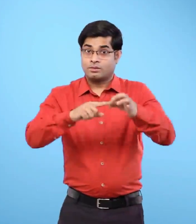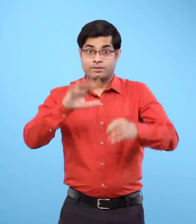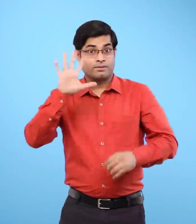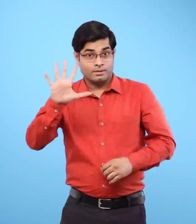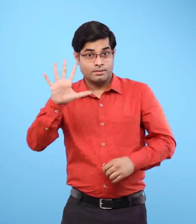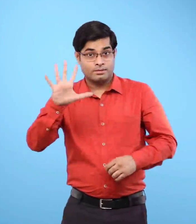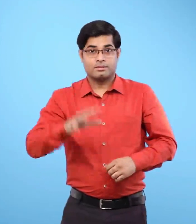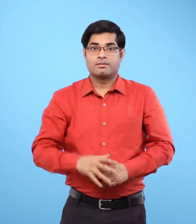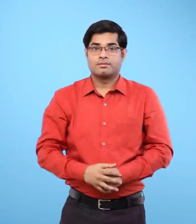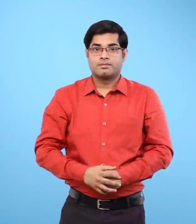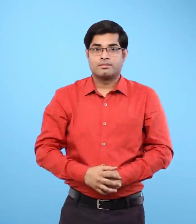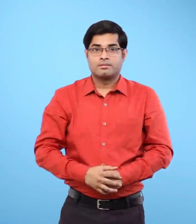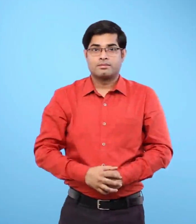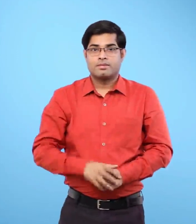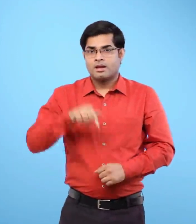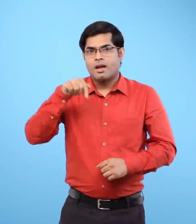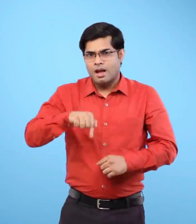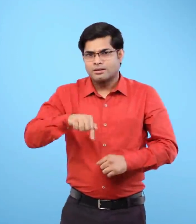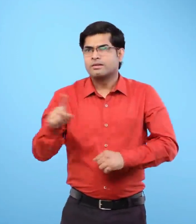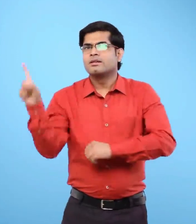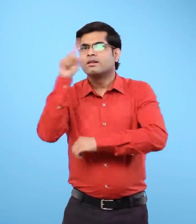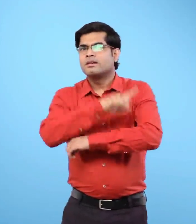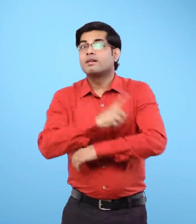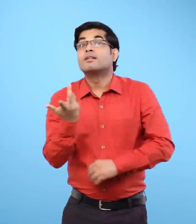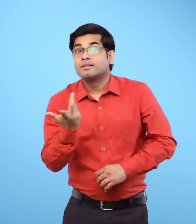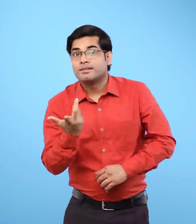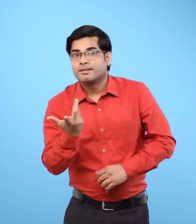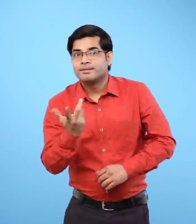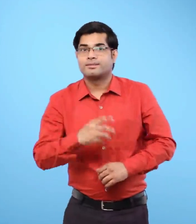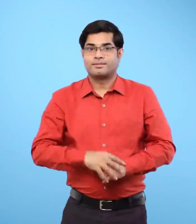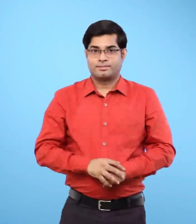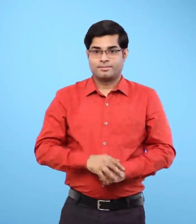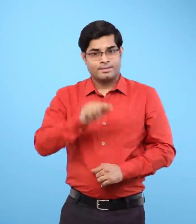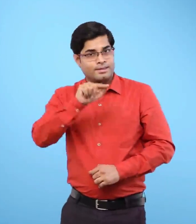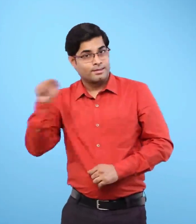Question 5. What is the day today? Dash.